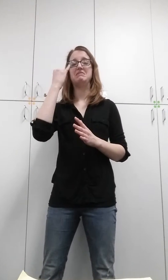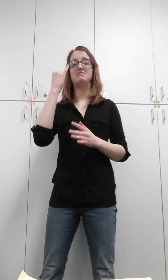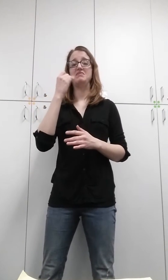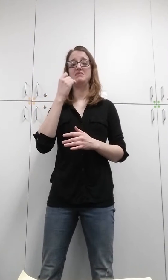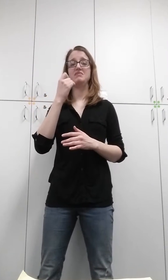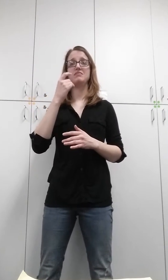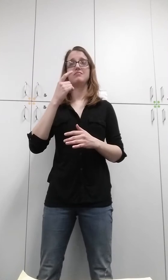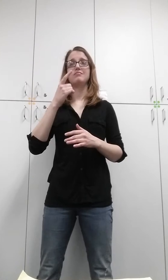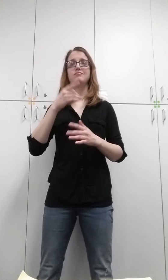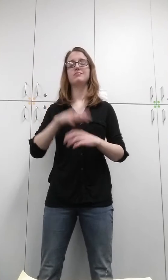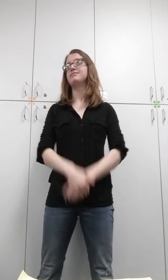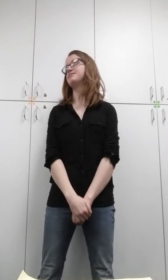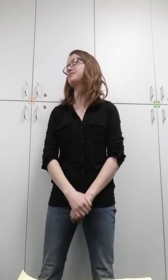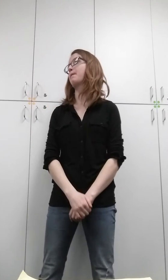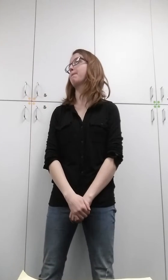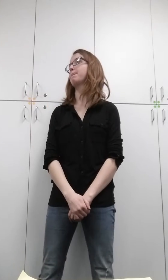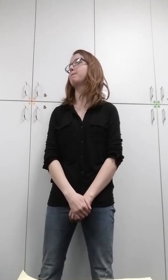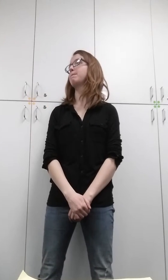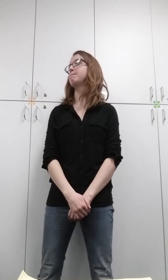pretty good. Pretty cool. All right, we're almost done.